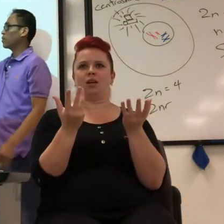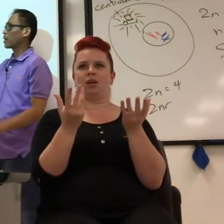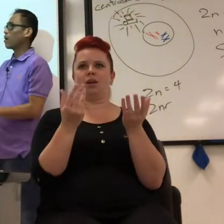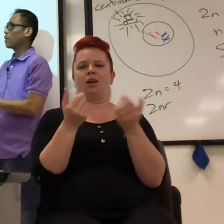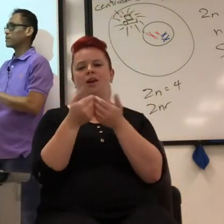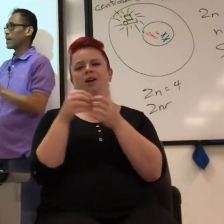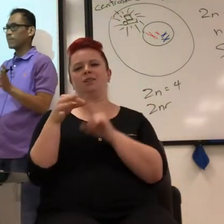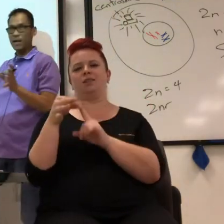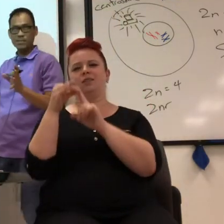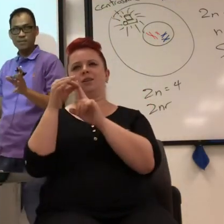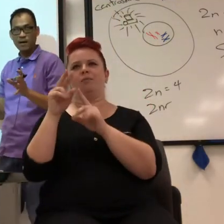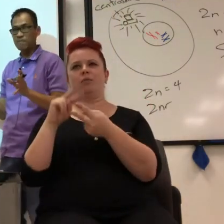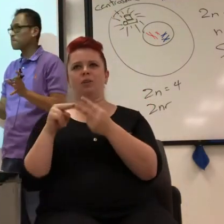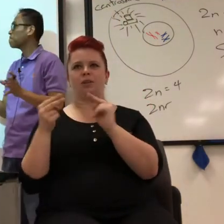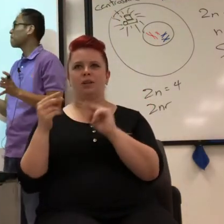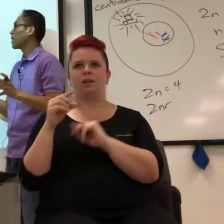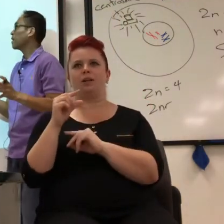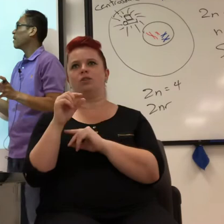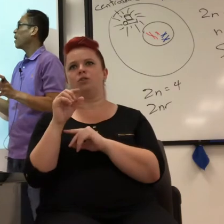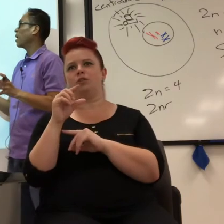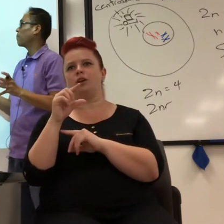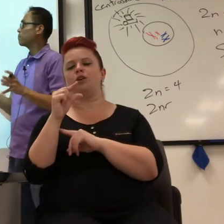in G2, like all the cytoplasm stuff.